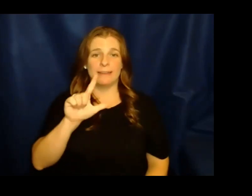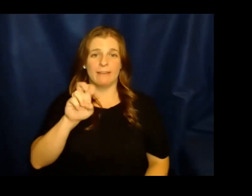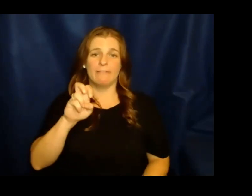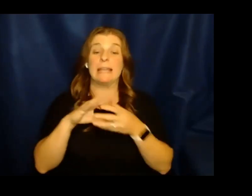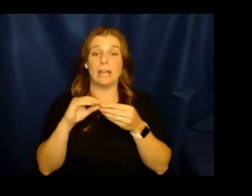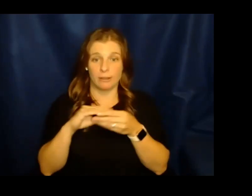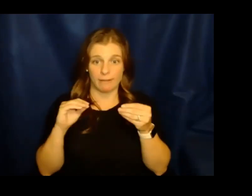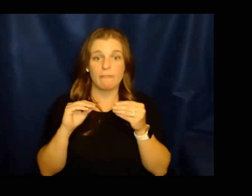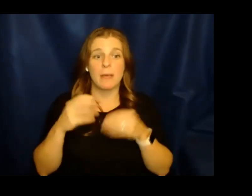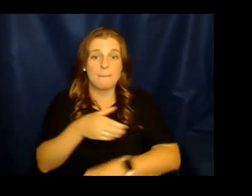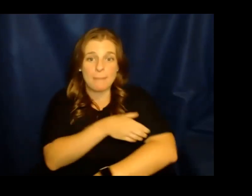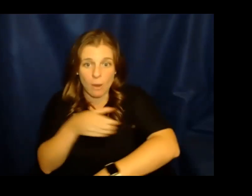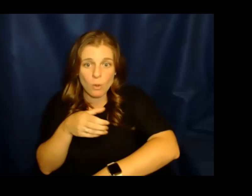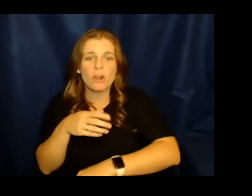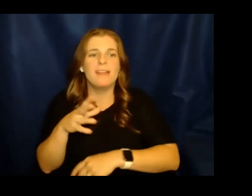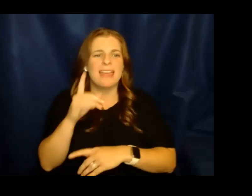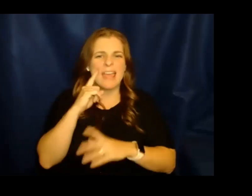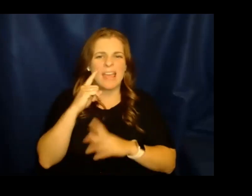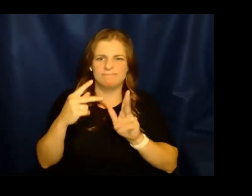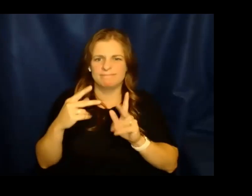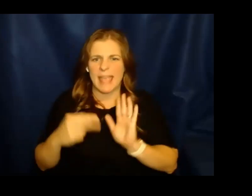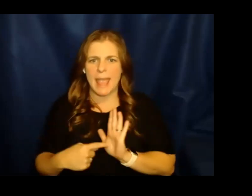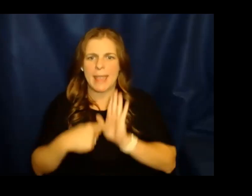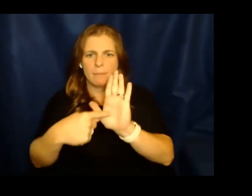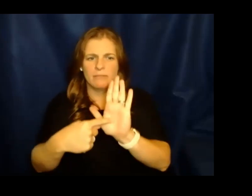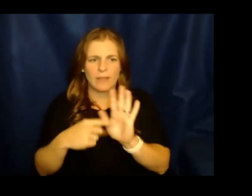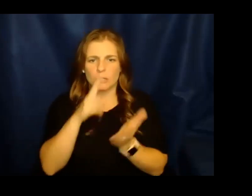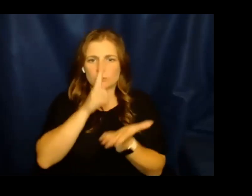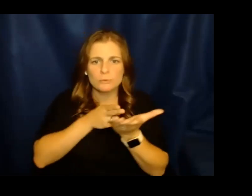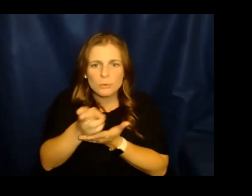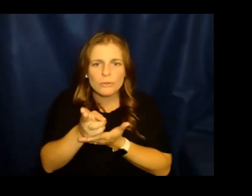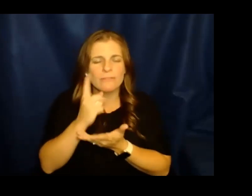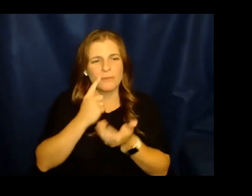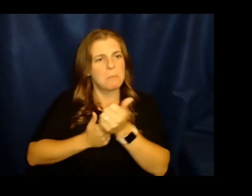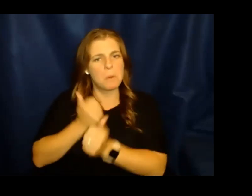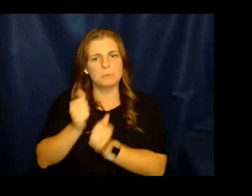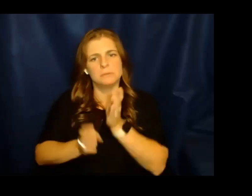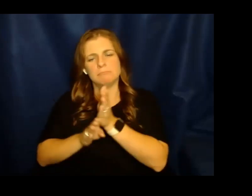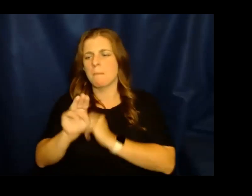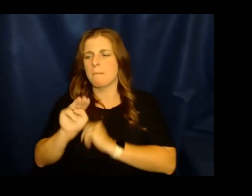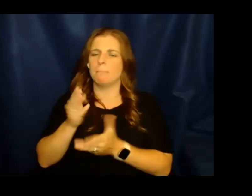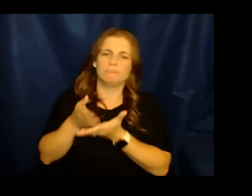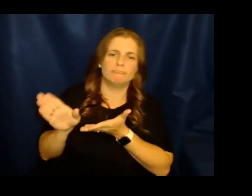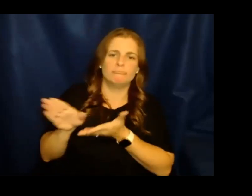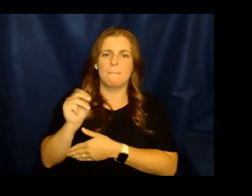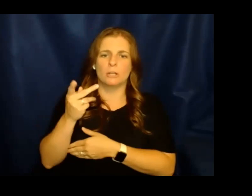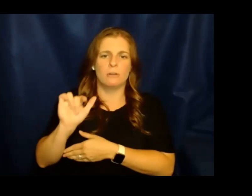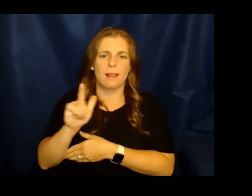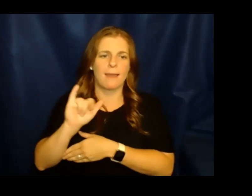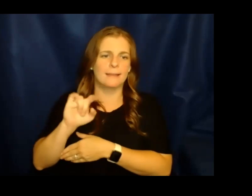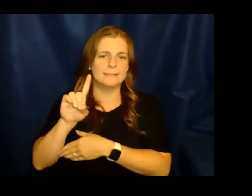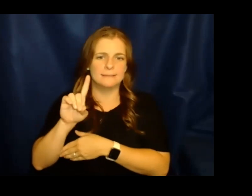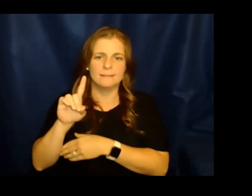through amplifying truth and amplifying the truth of the most marginalized voices. And I would be remiss if I